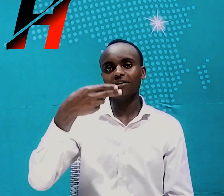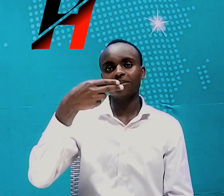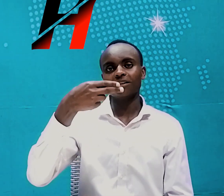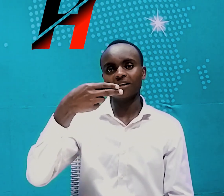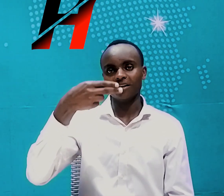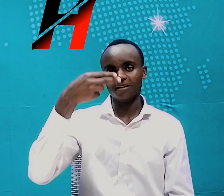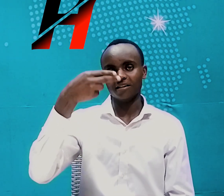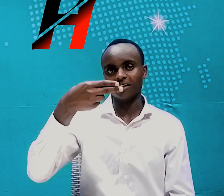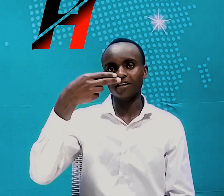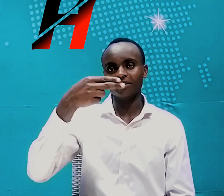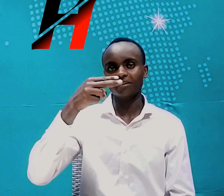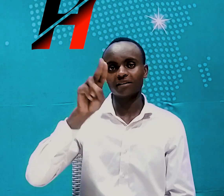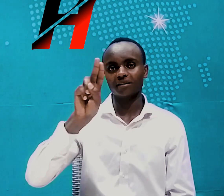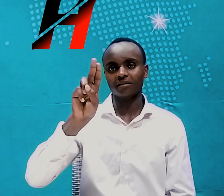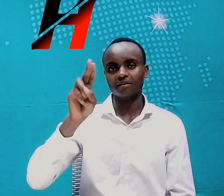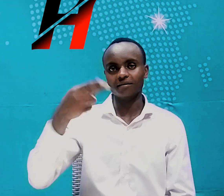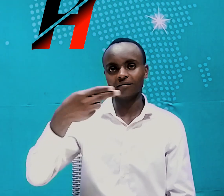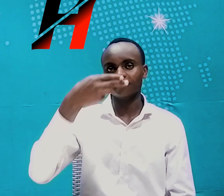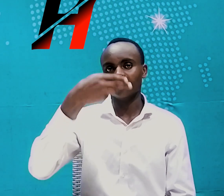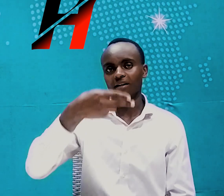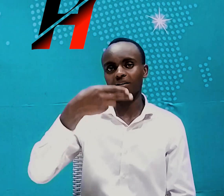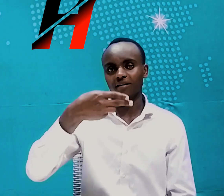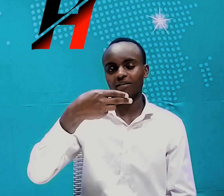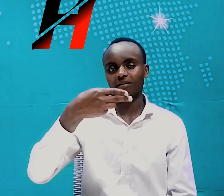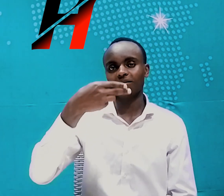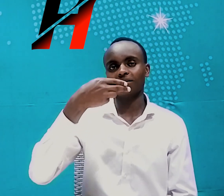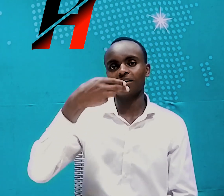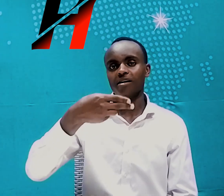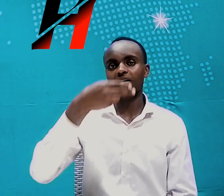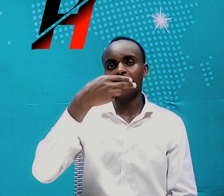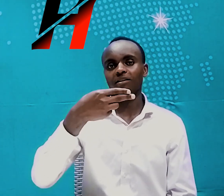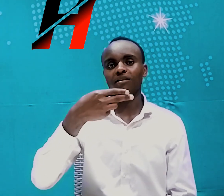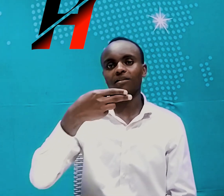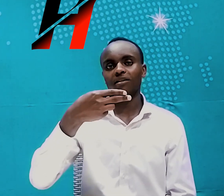H. Letter H. See? H. H.